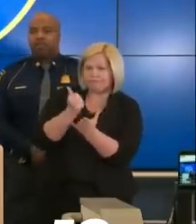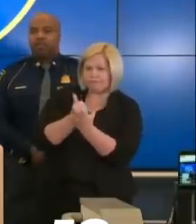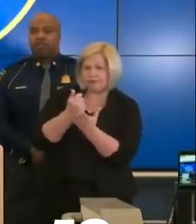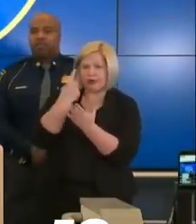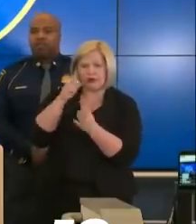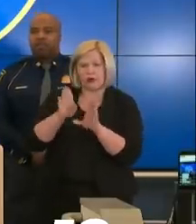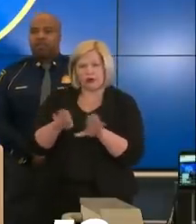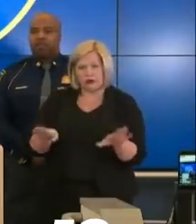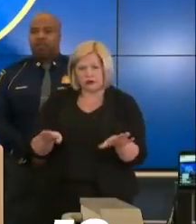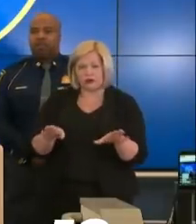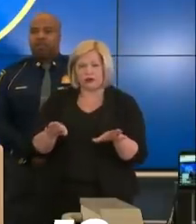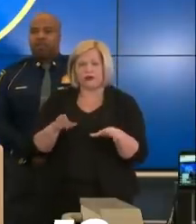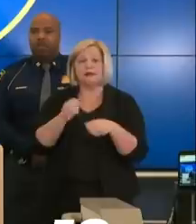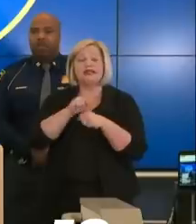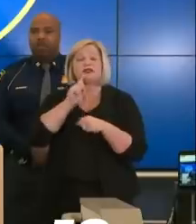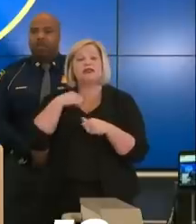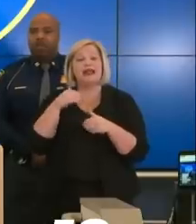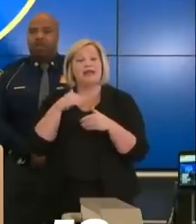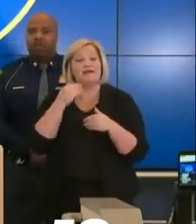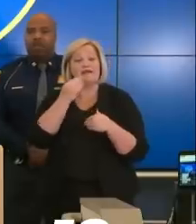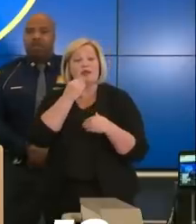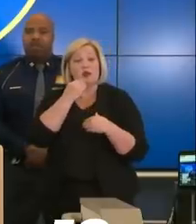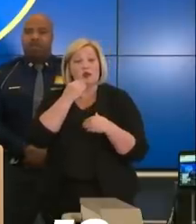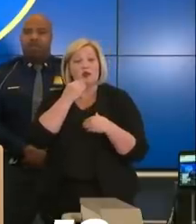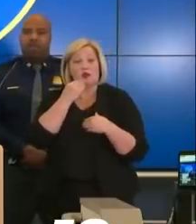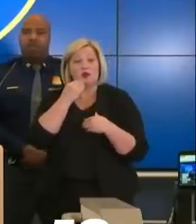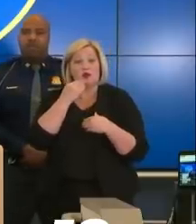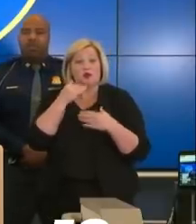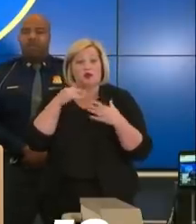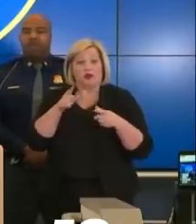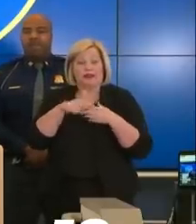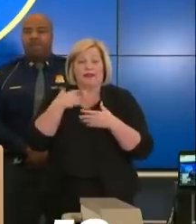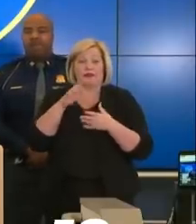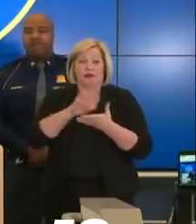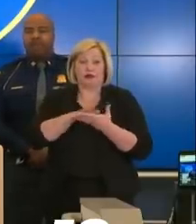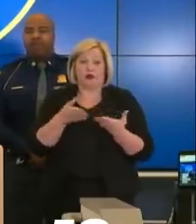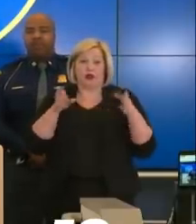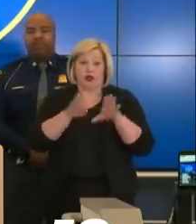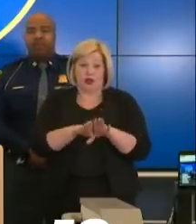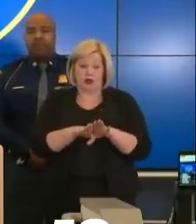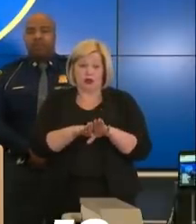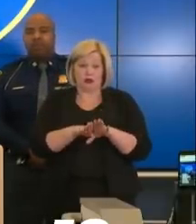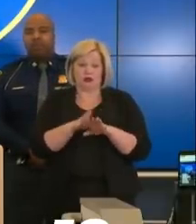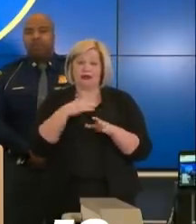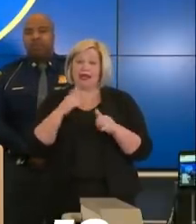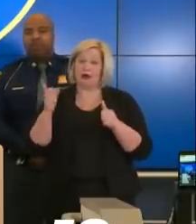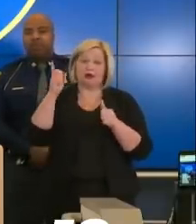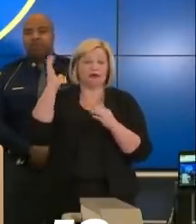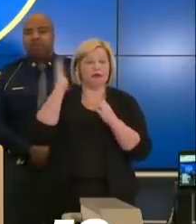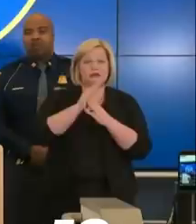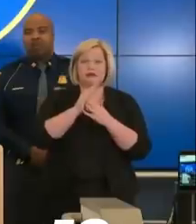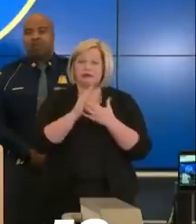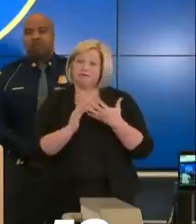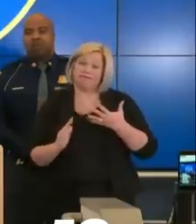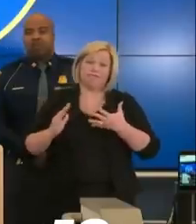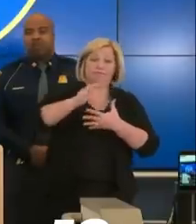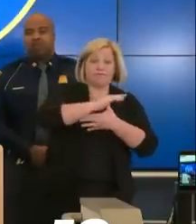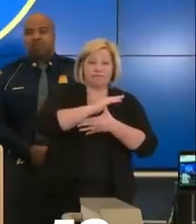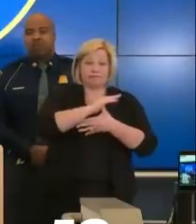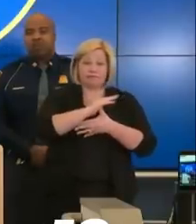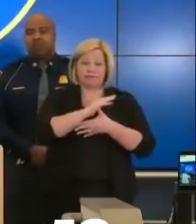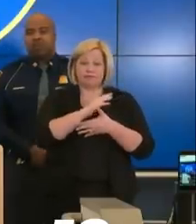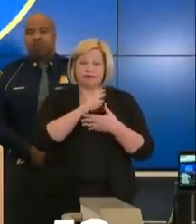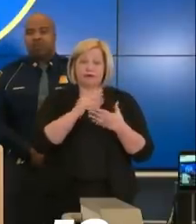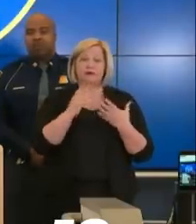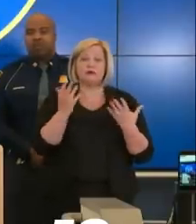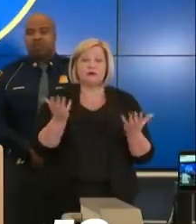it access food during this time. Our number one priority is keeping